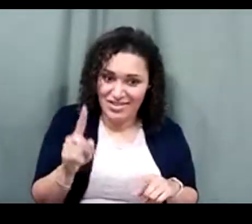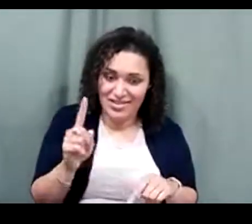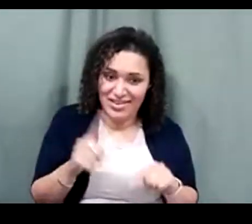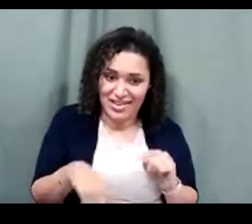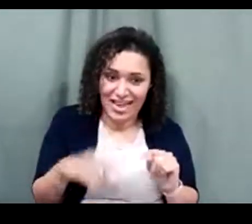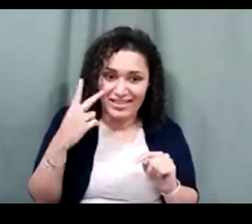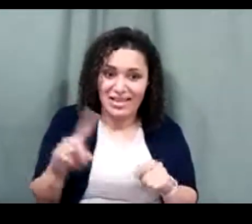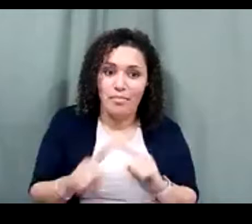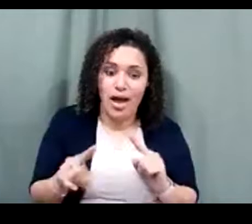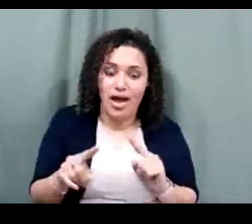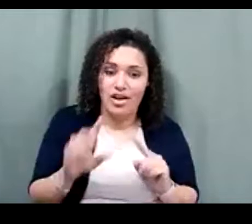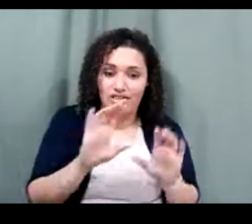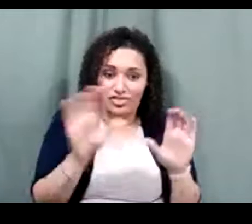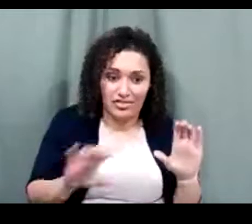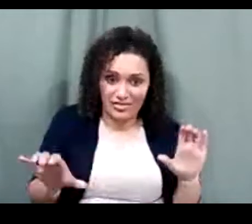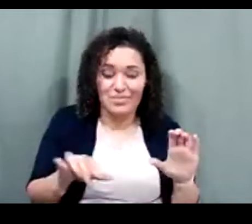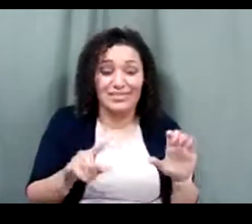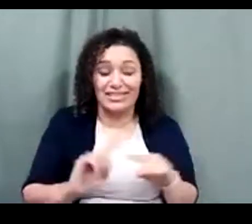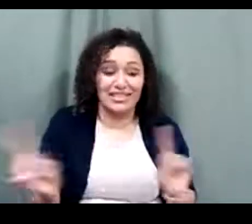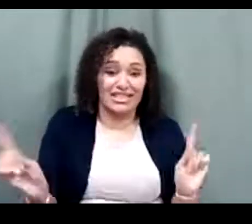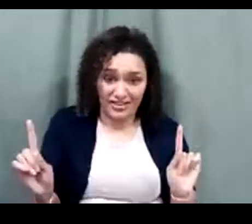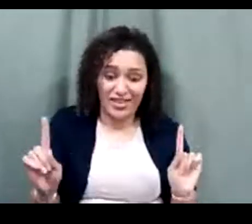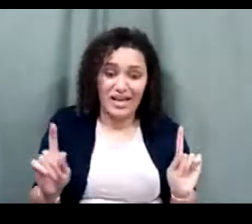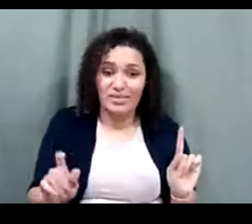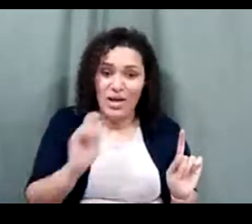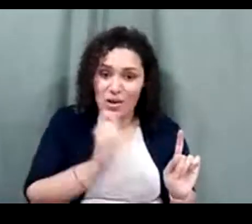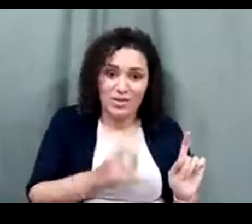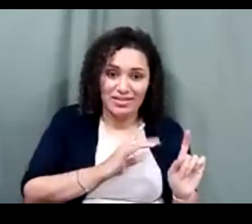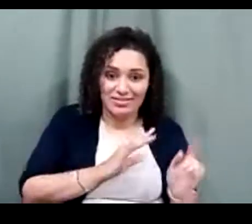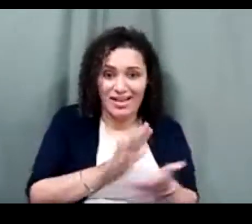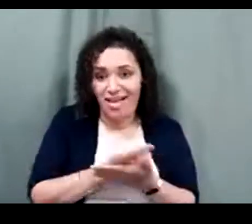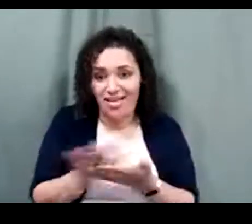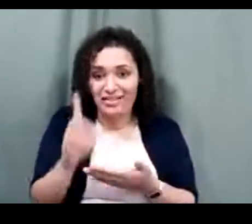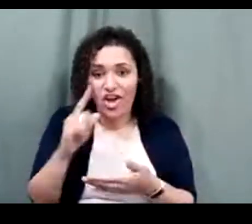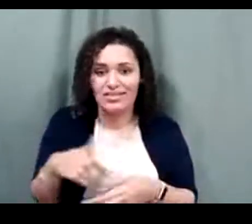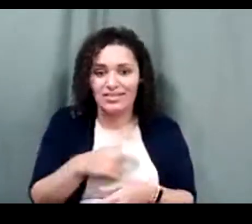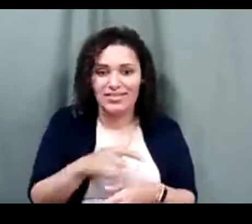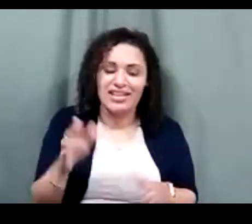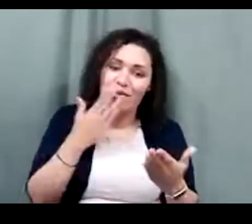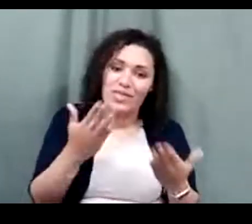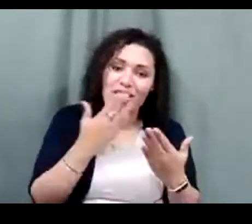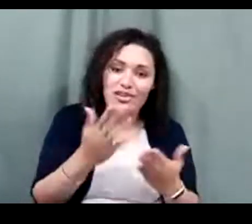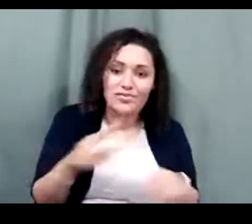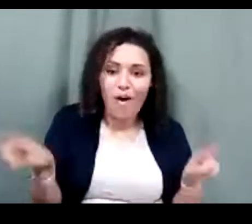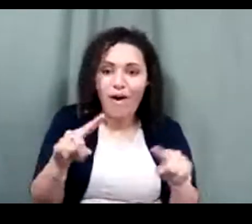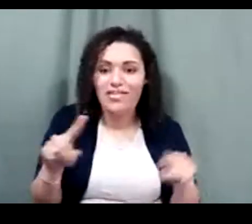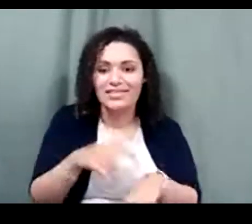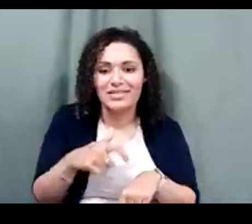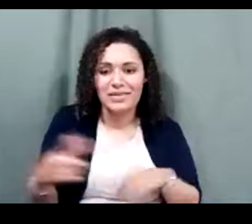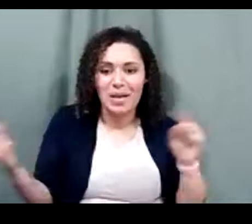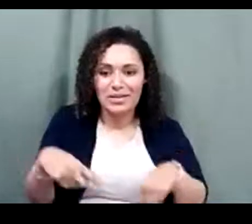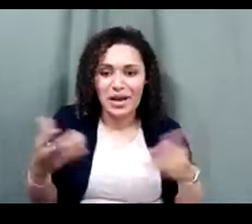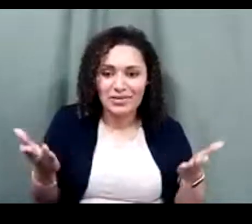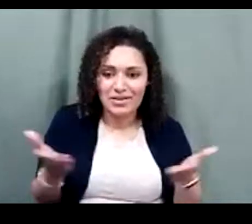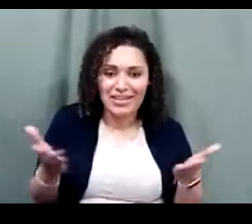screen is different, but now I can see so many more people this time, which was really fun. It's really nice for us. So it's great. So thank you all for taking your time to be with us